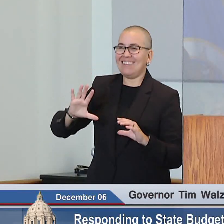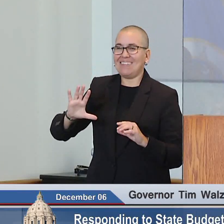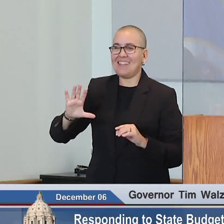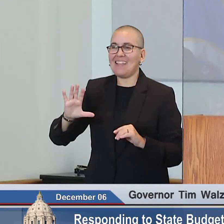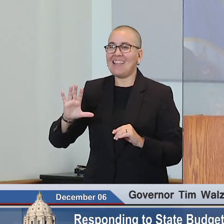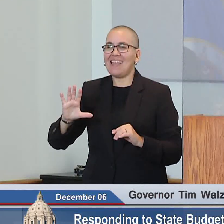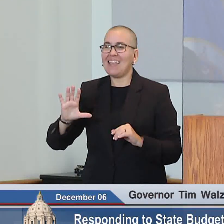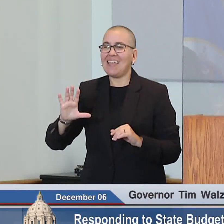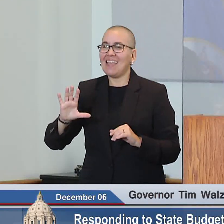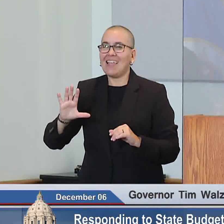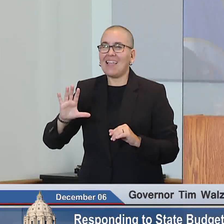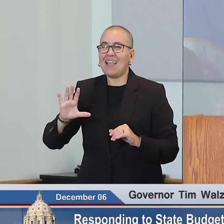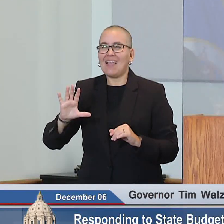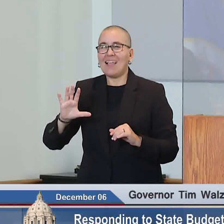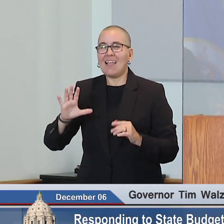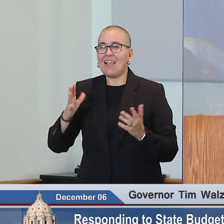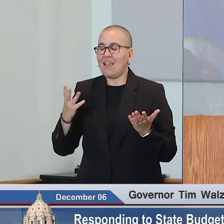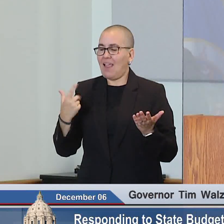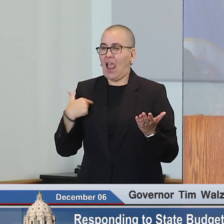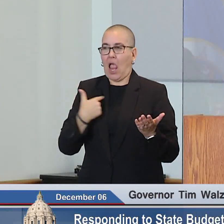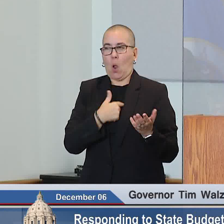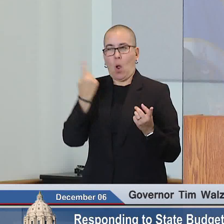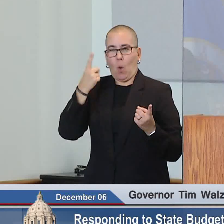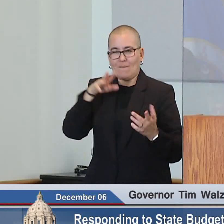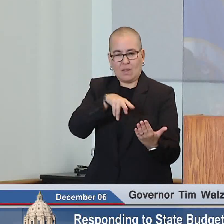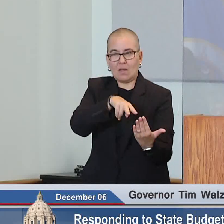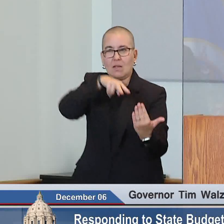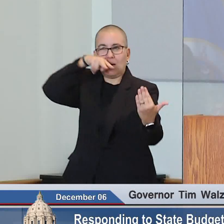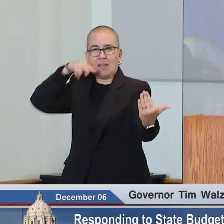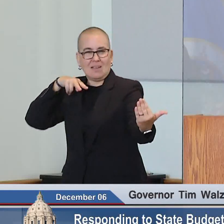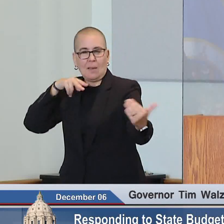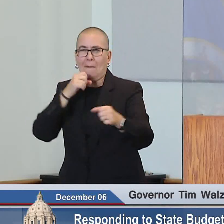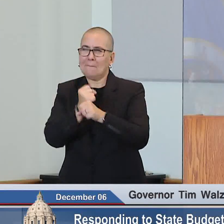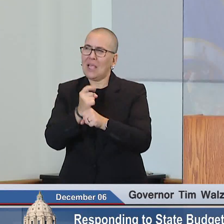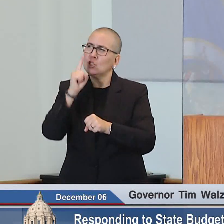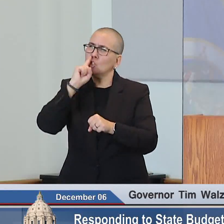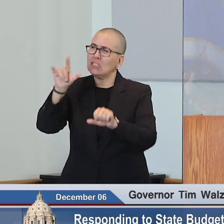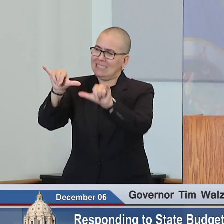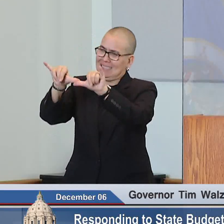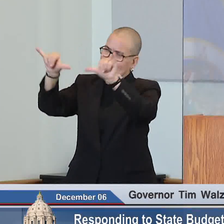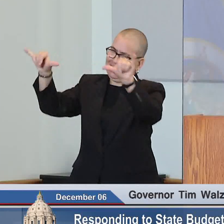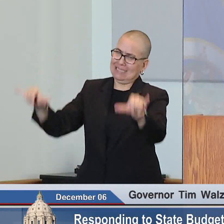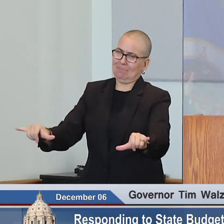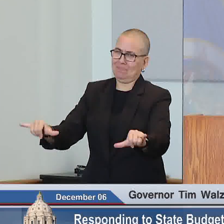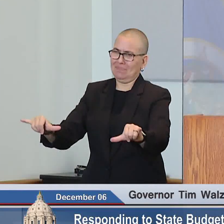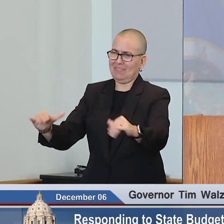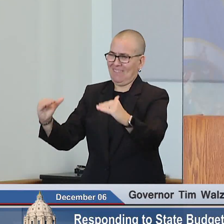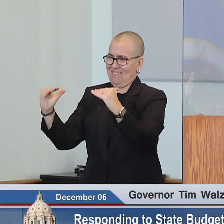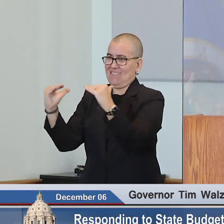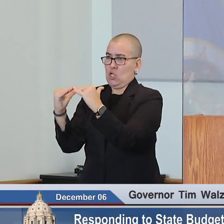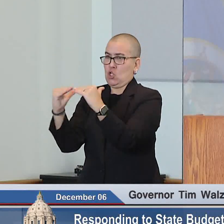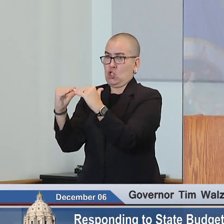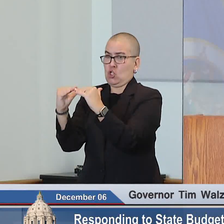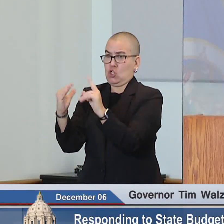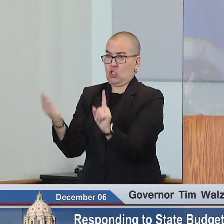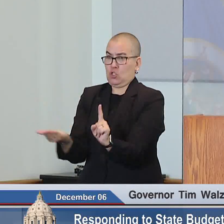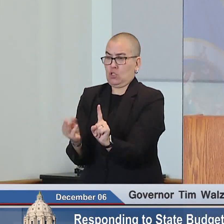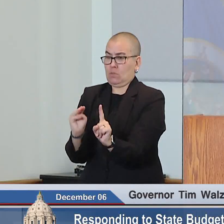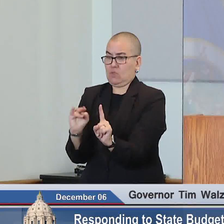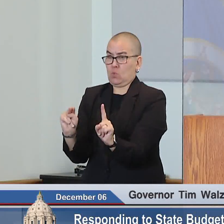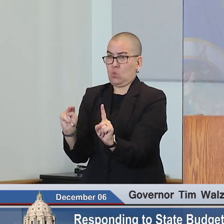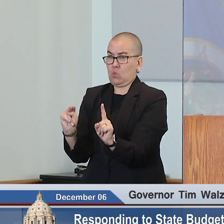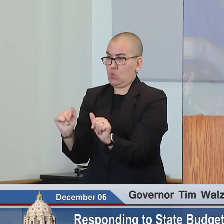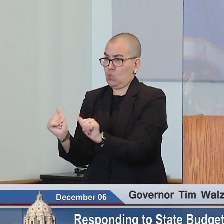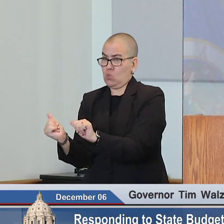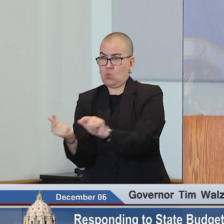we're always looking at ways that we can make sure the system is fair. I think most Minnesotans are willing to pay taxes if they feel like what they're getting